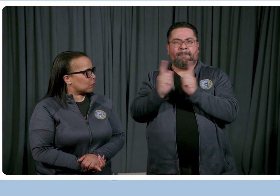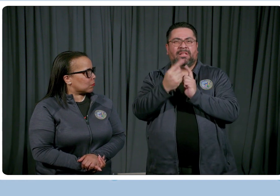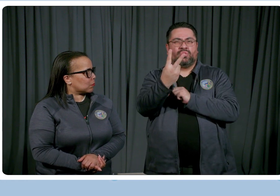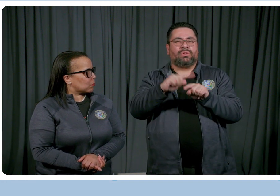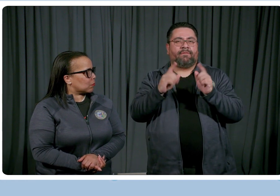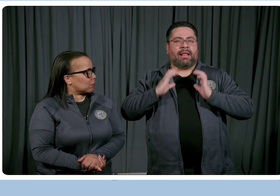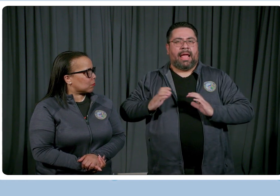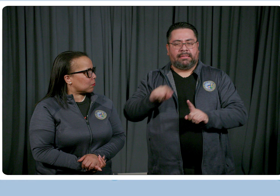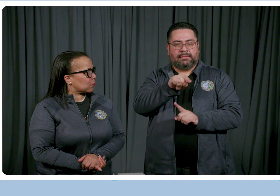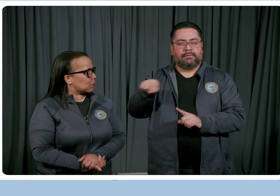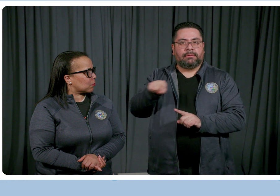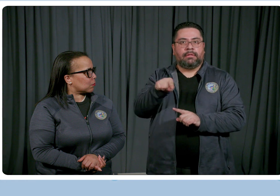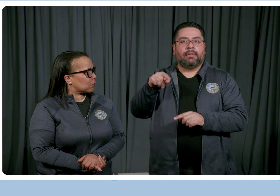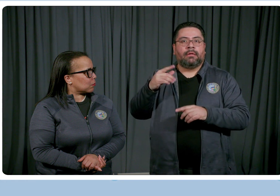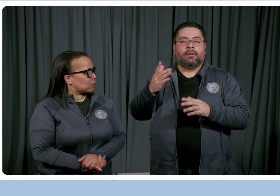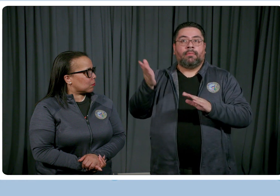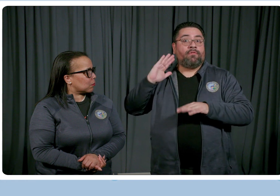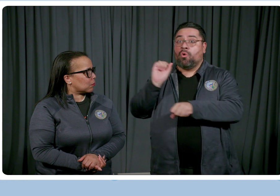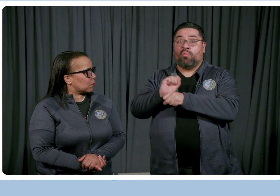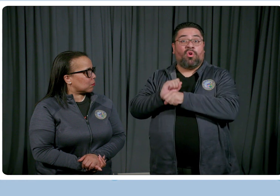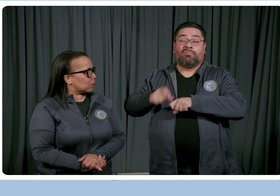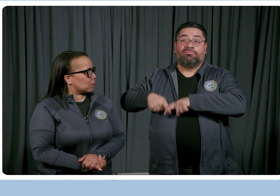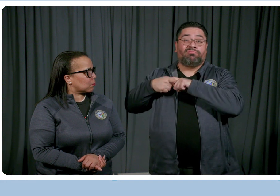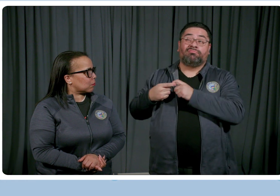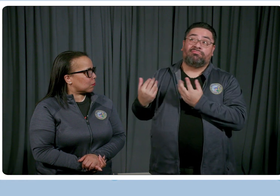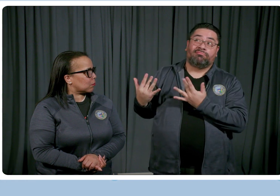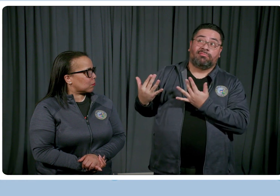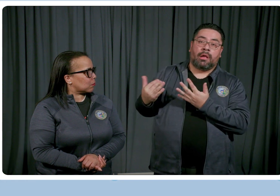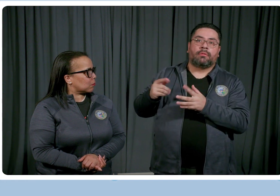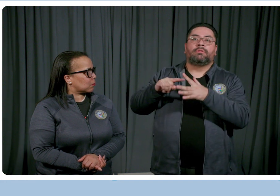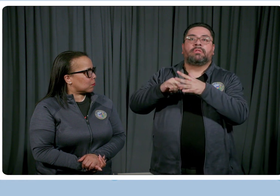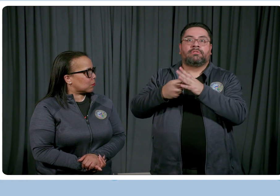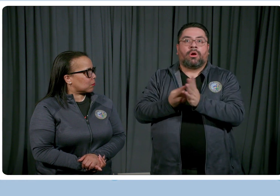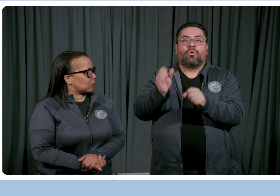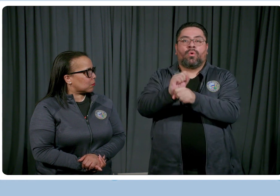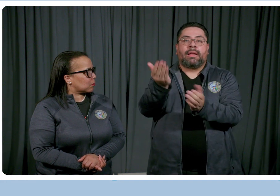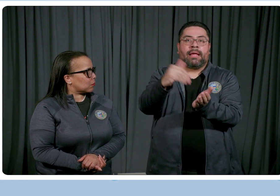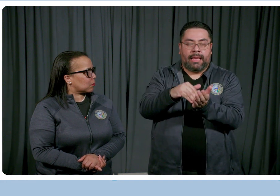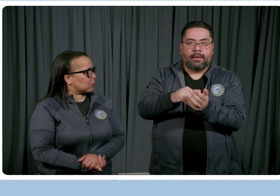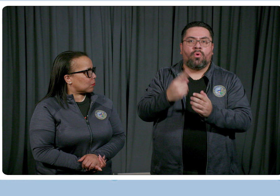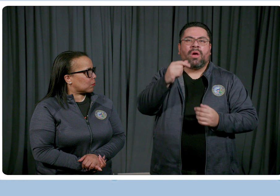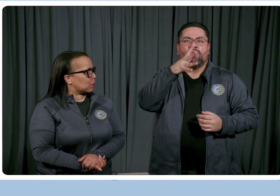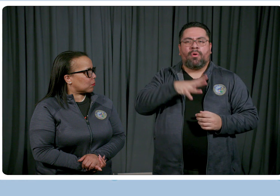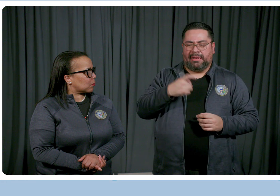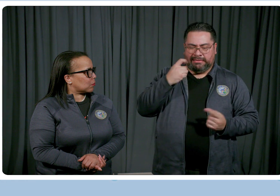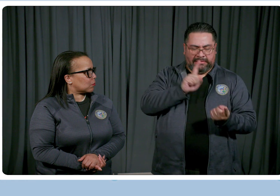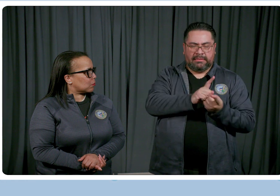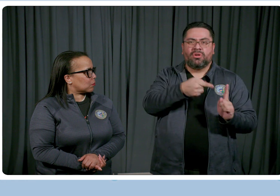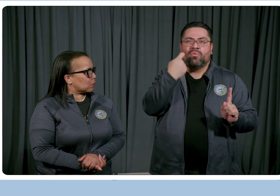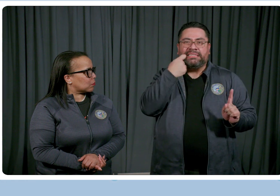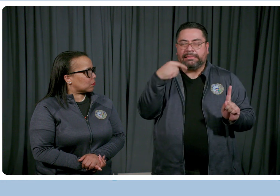different clients in the past couple of weeks who both are coming back into the workforce after having been disabled. I met with a